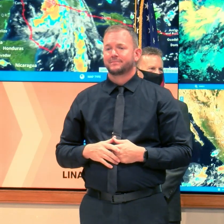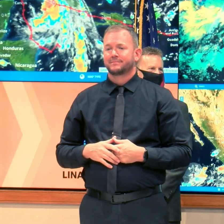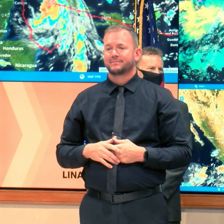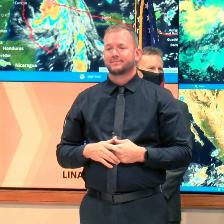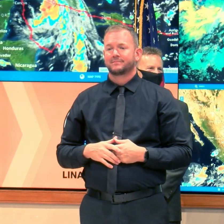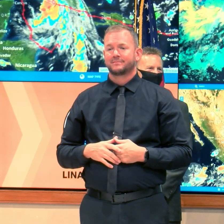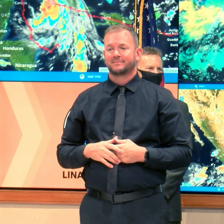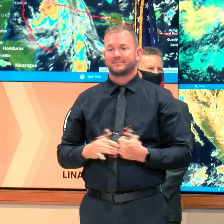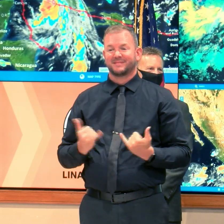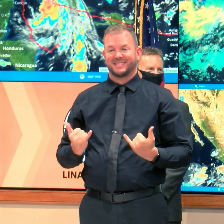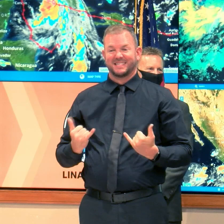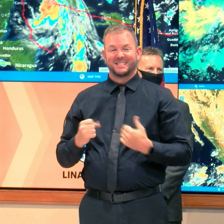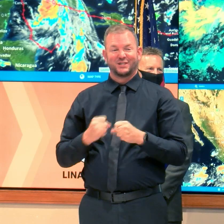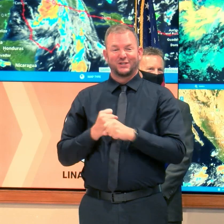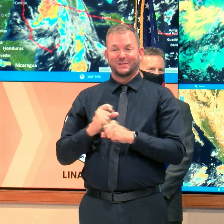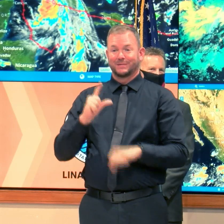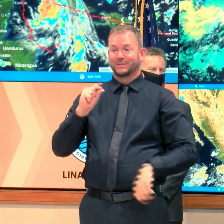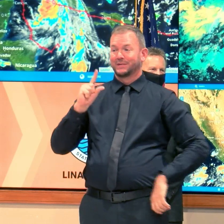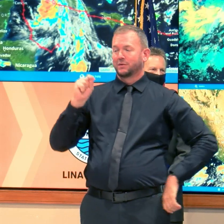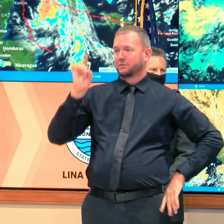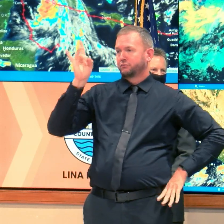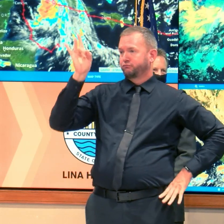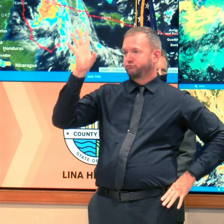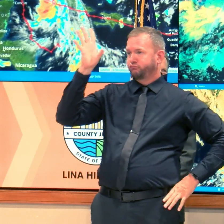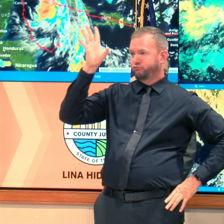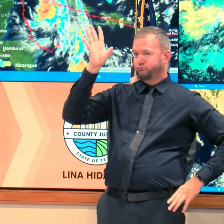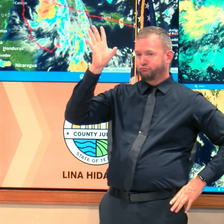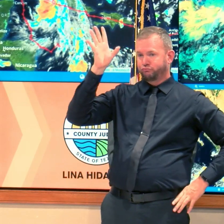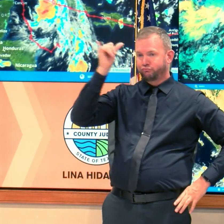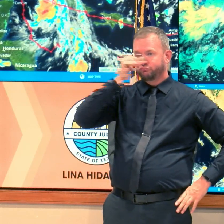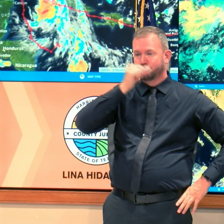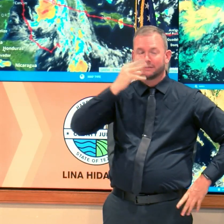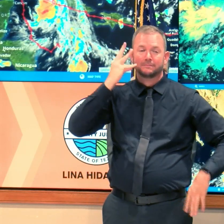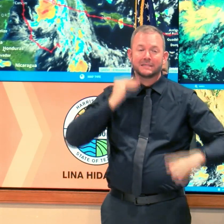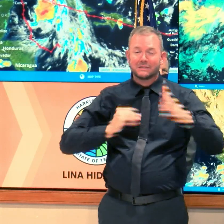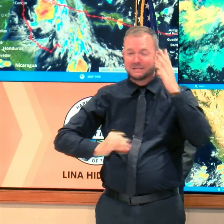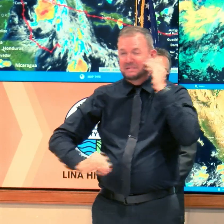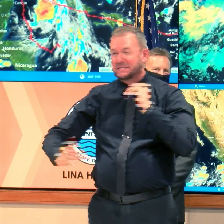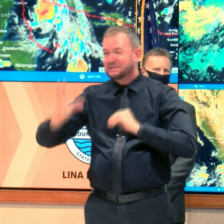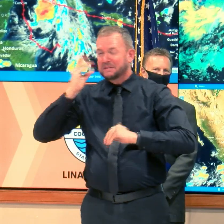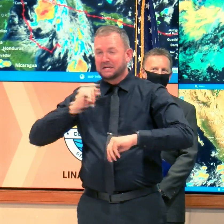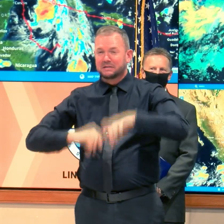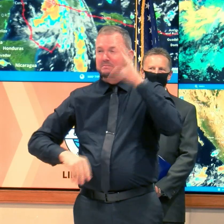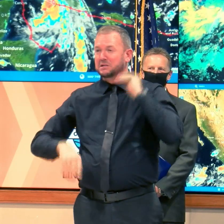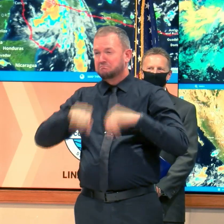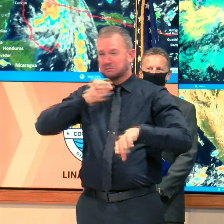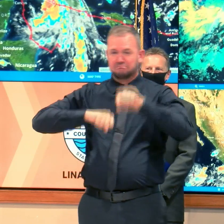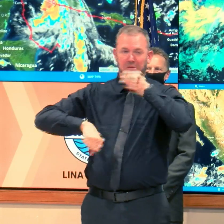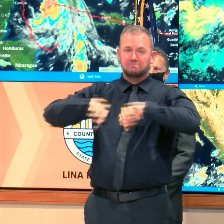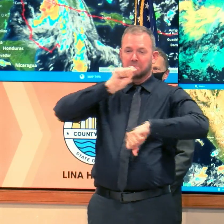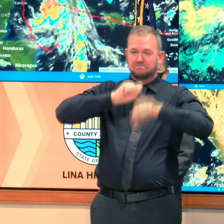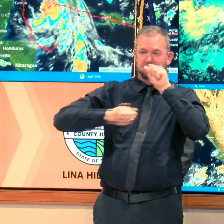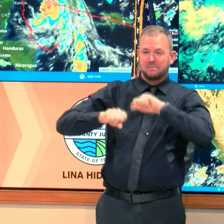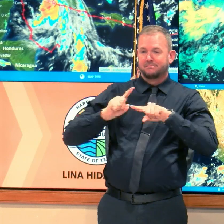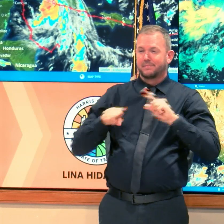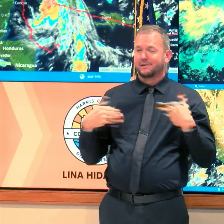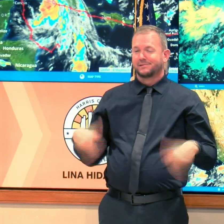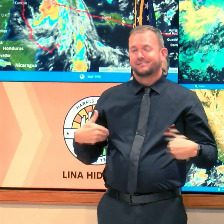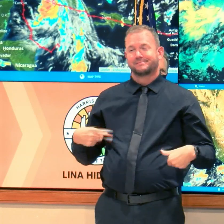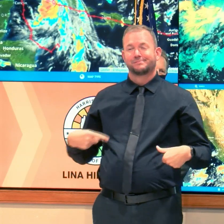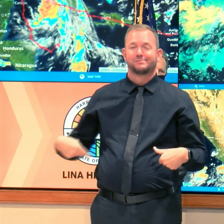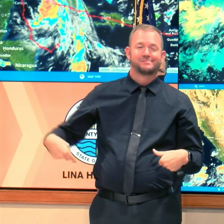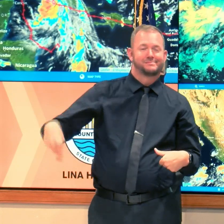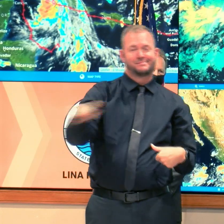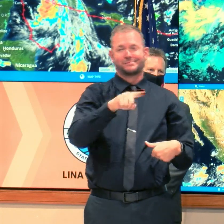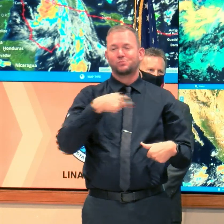year. And when we've been through so much, but I believe people are prepared to do what they need to do